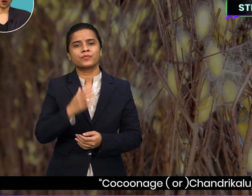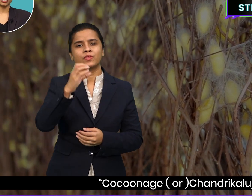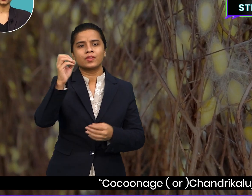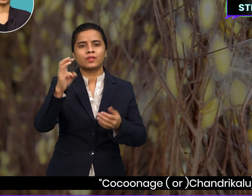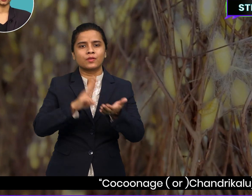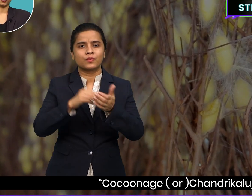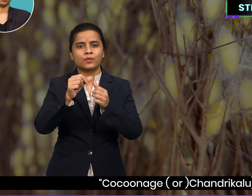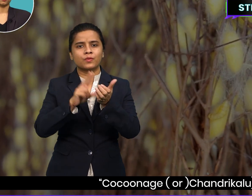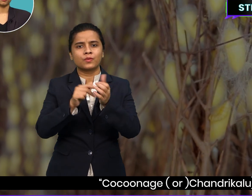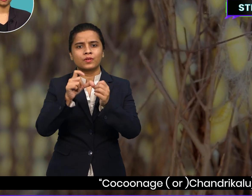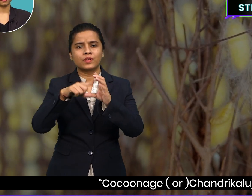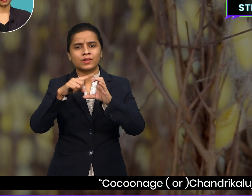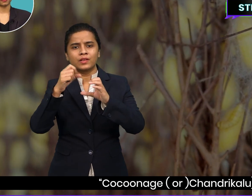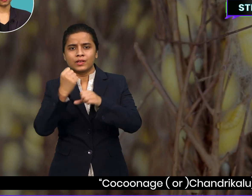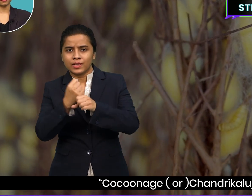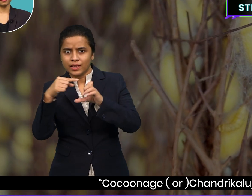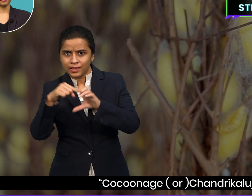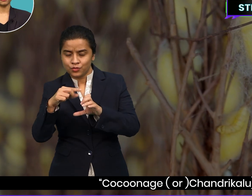cocoonage or chandrikalu.